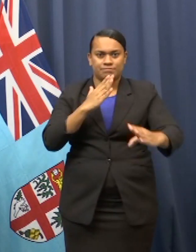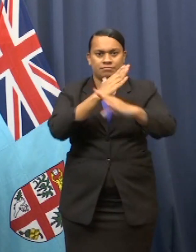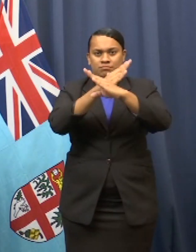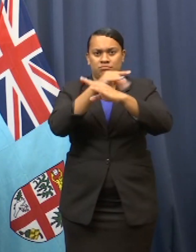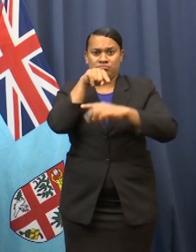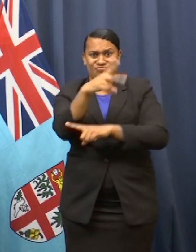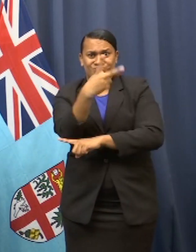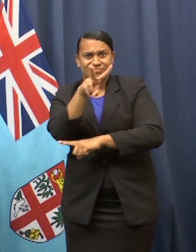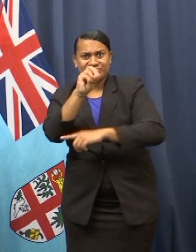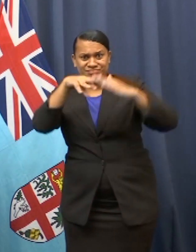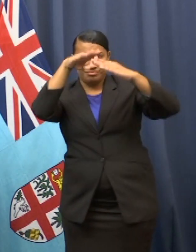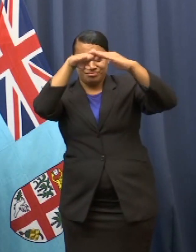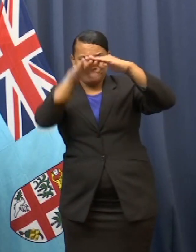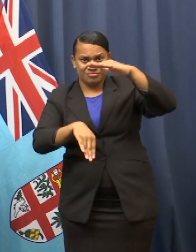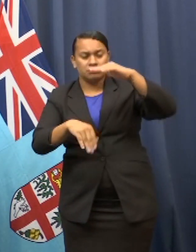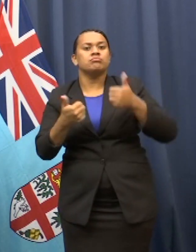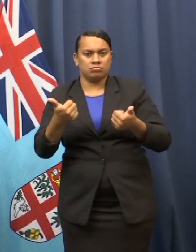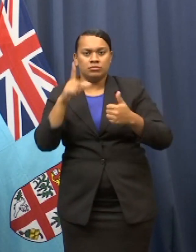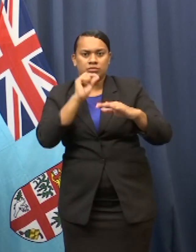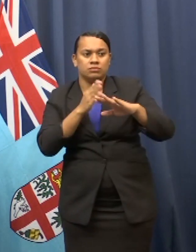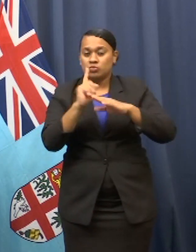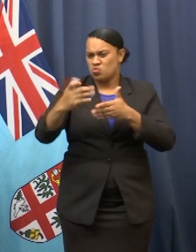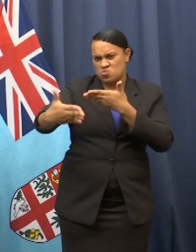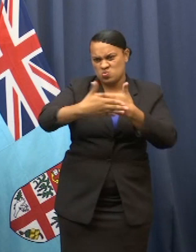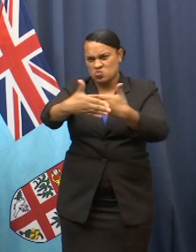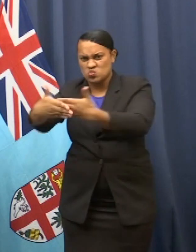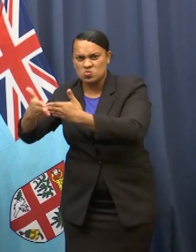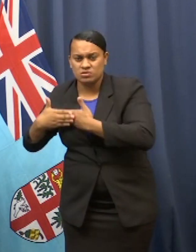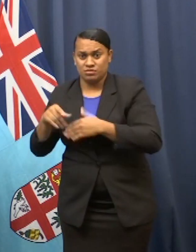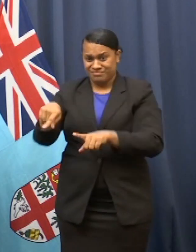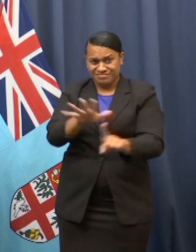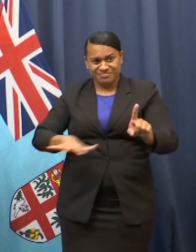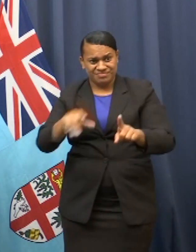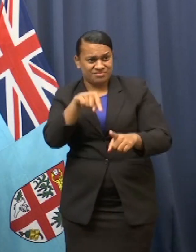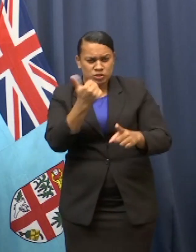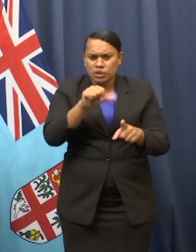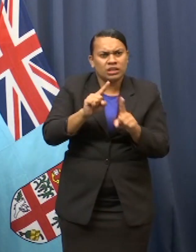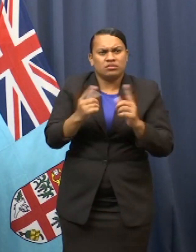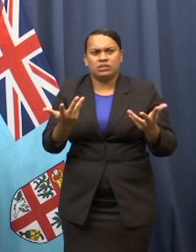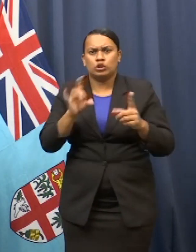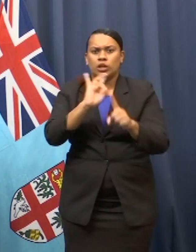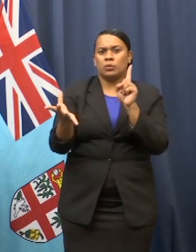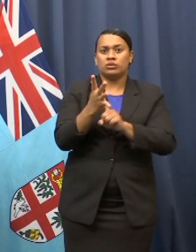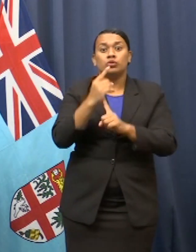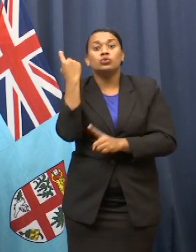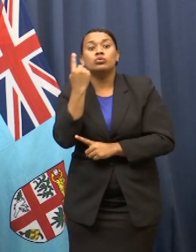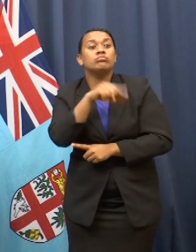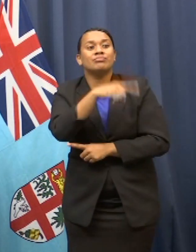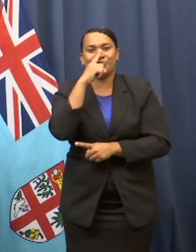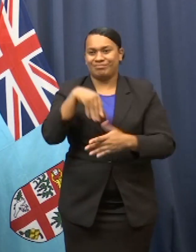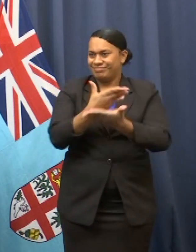None of these plans are more important than people's lives. You may live outside of Lautoka or outside of